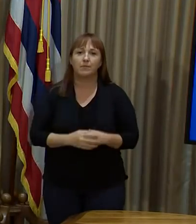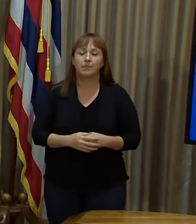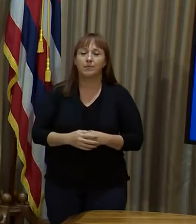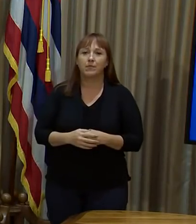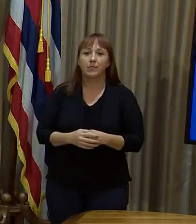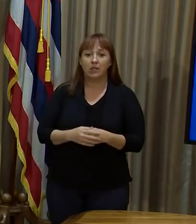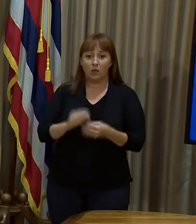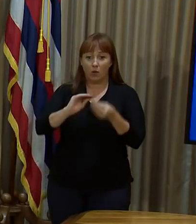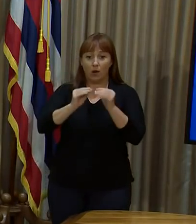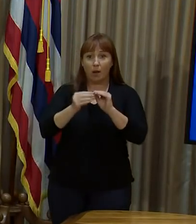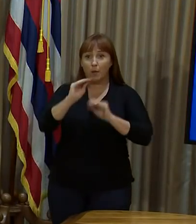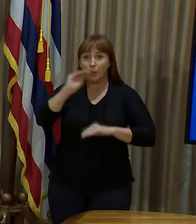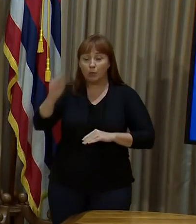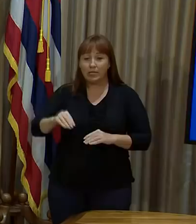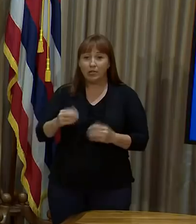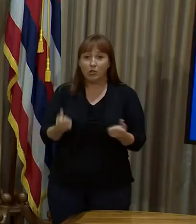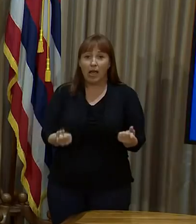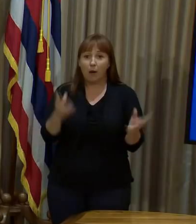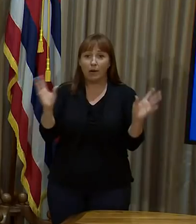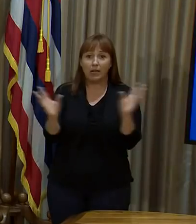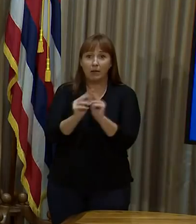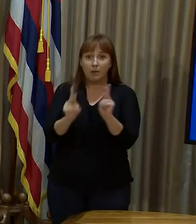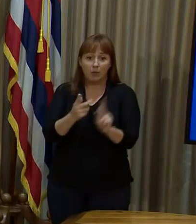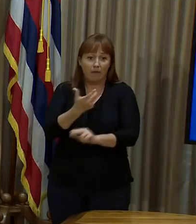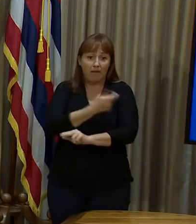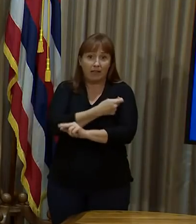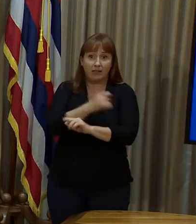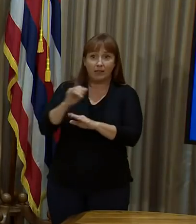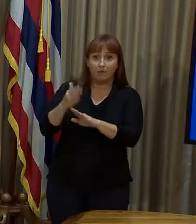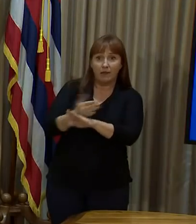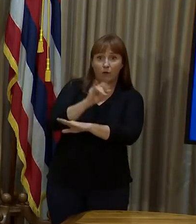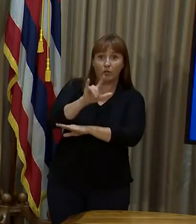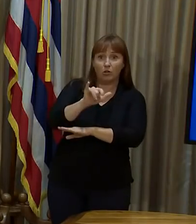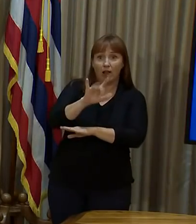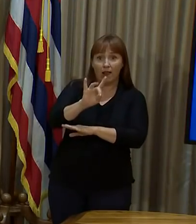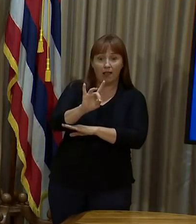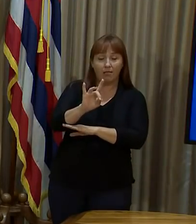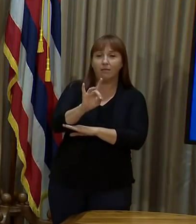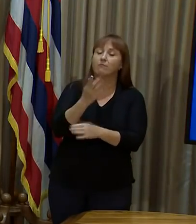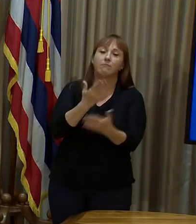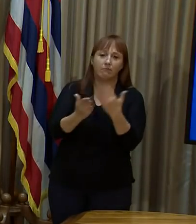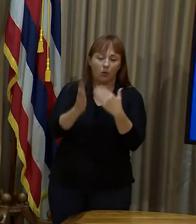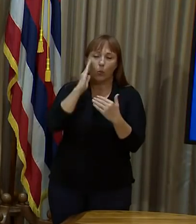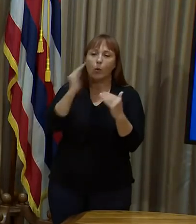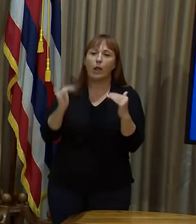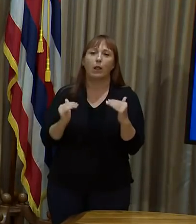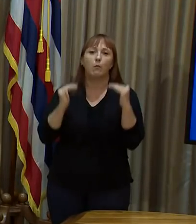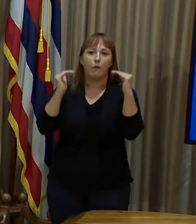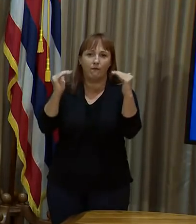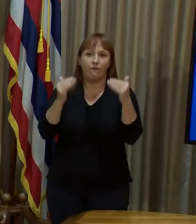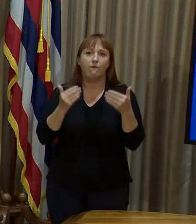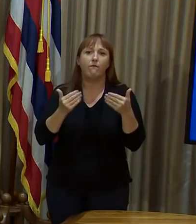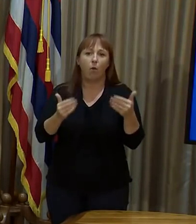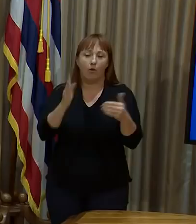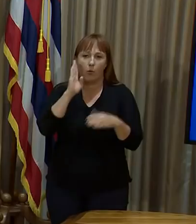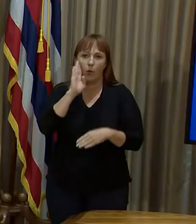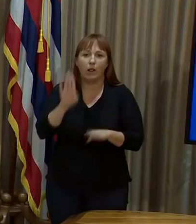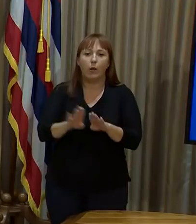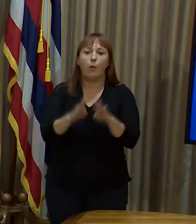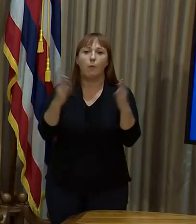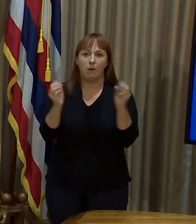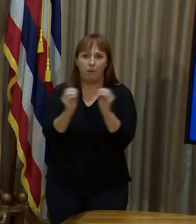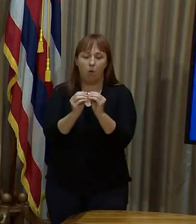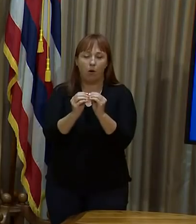rates are, and on July 8th, we are moving forward assuming that we get